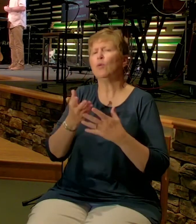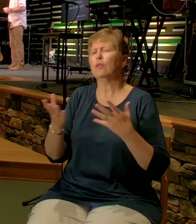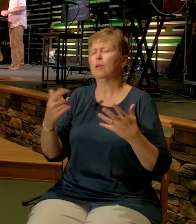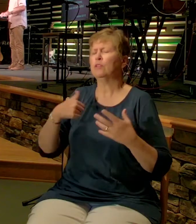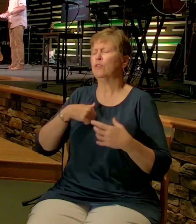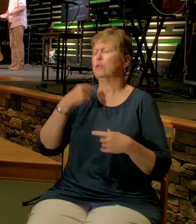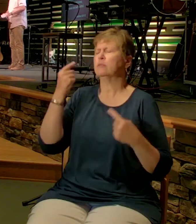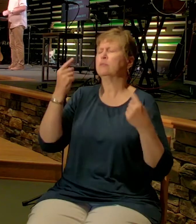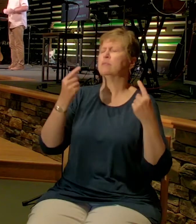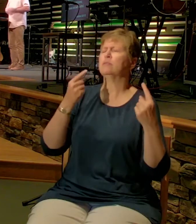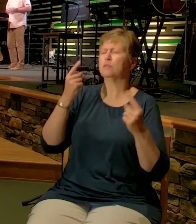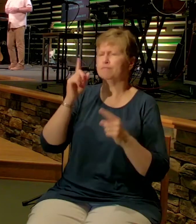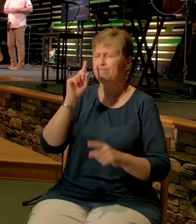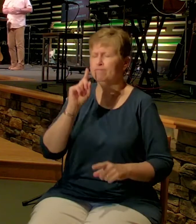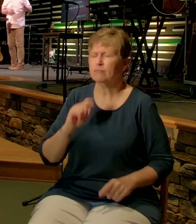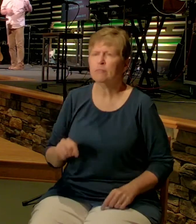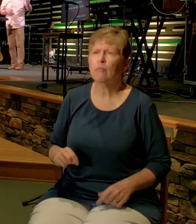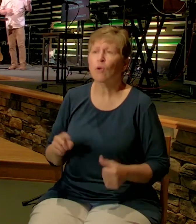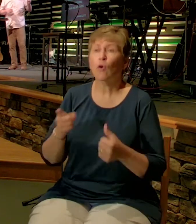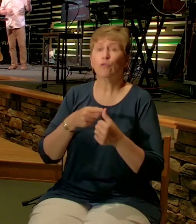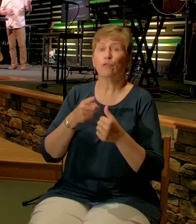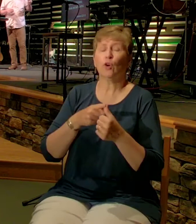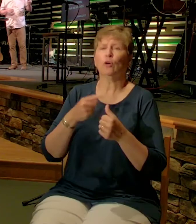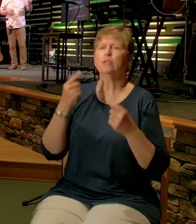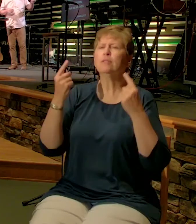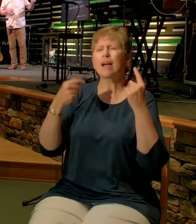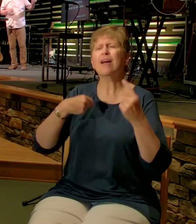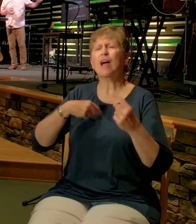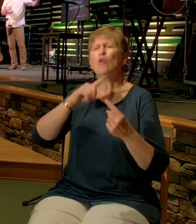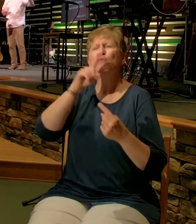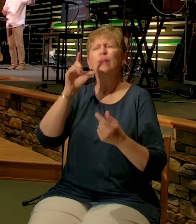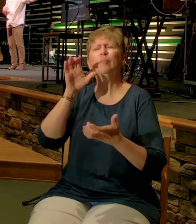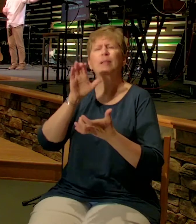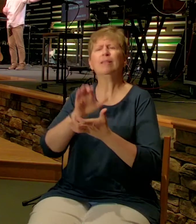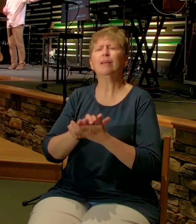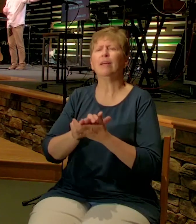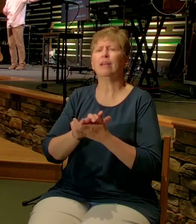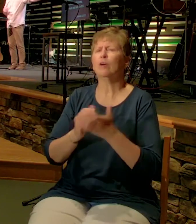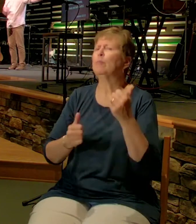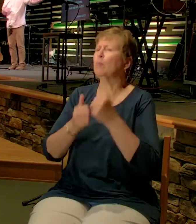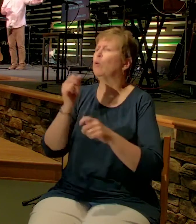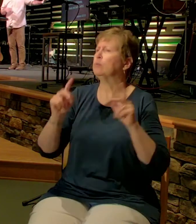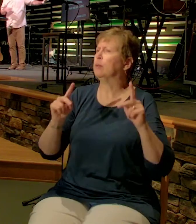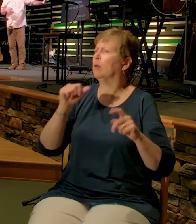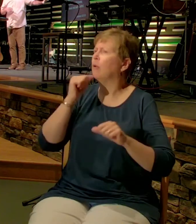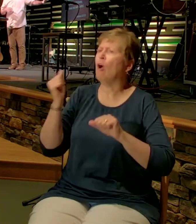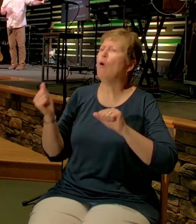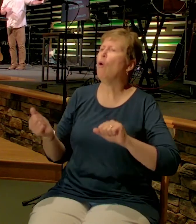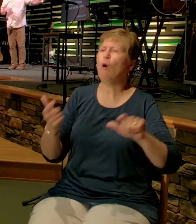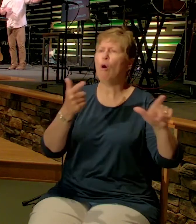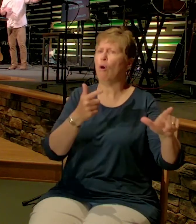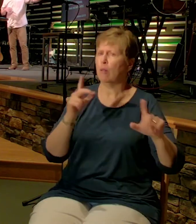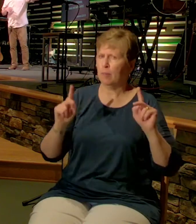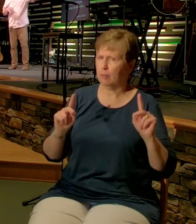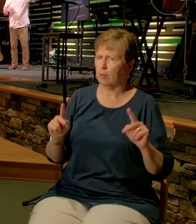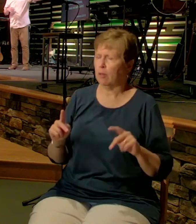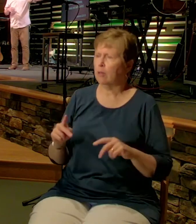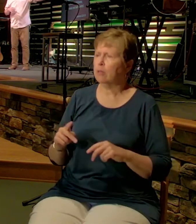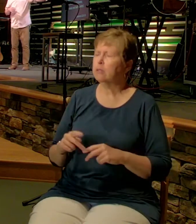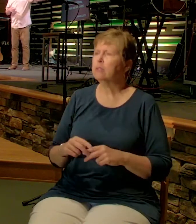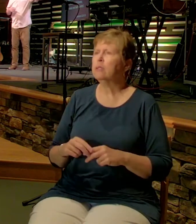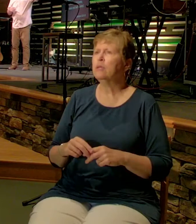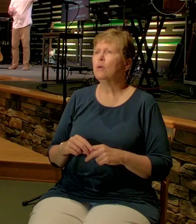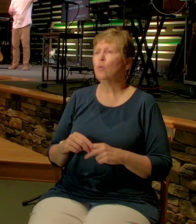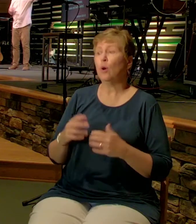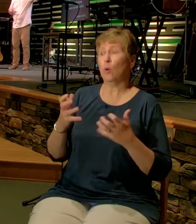consider. And the first is this. I really believe that most people, if not all people, would want